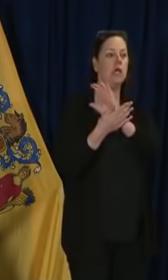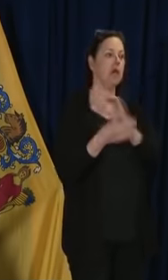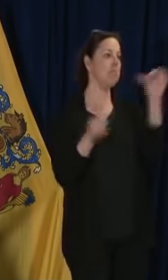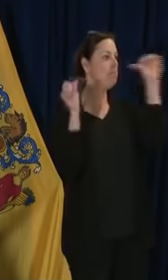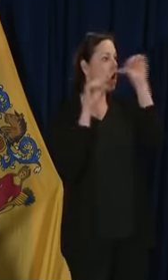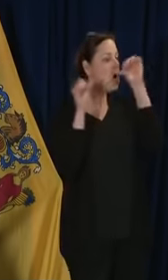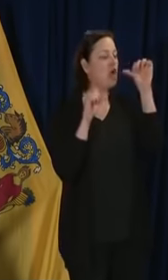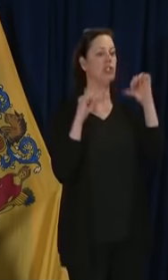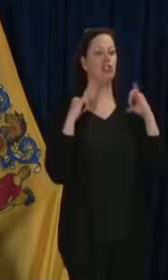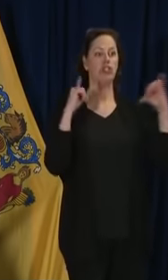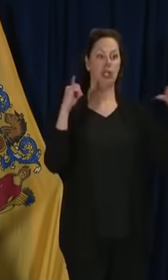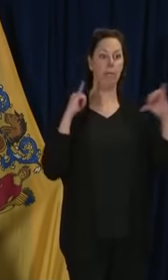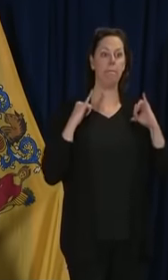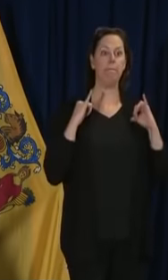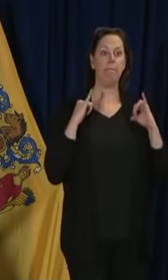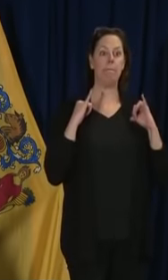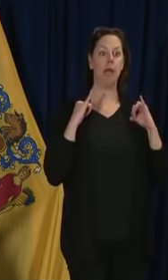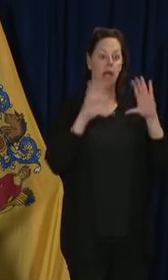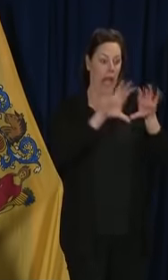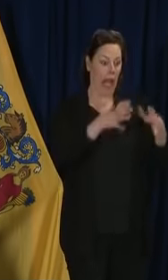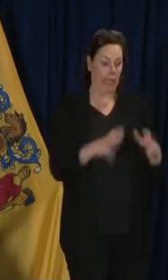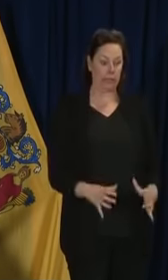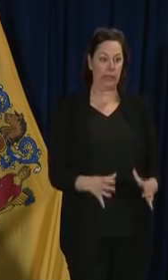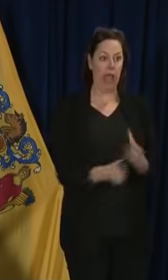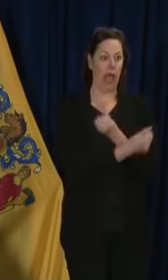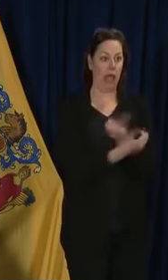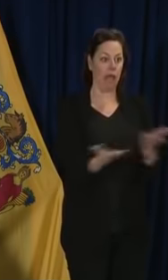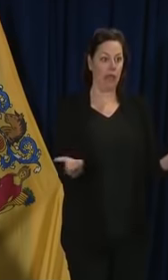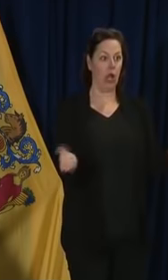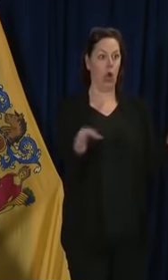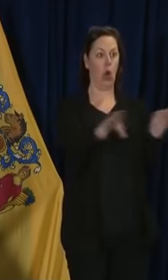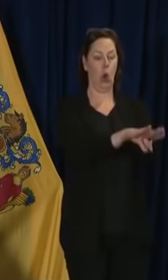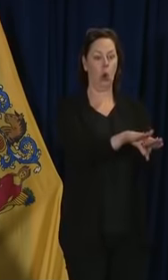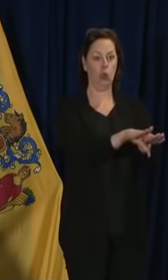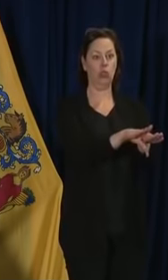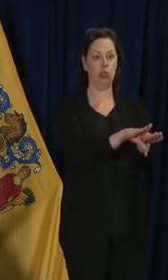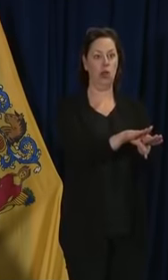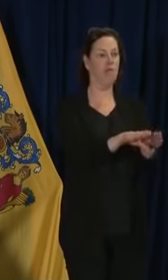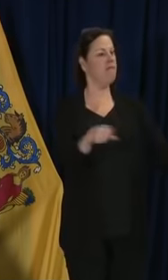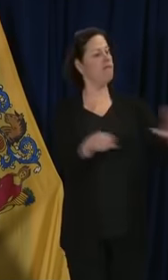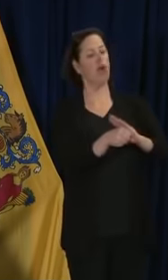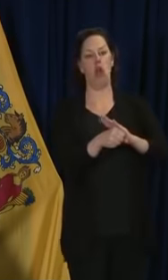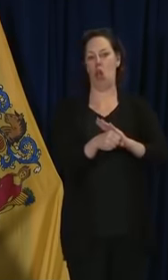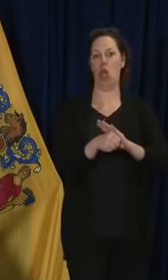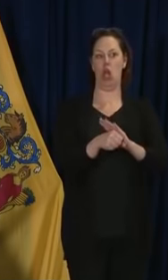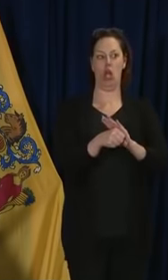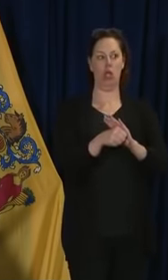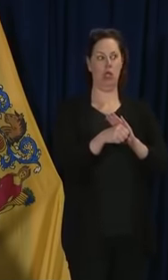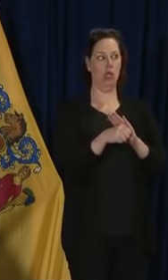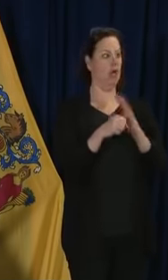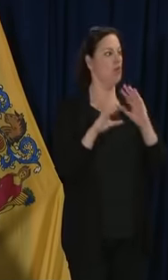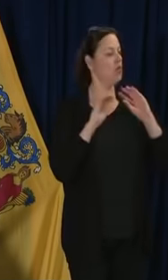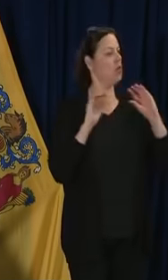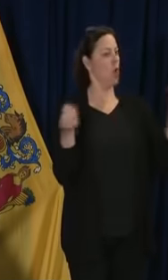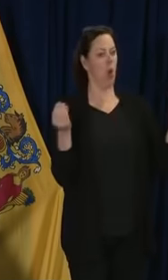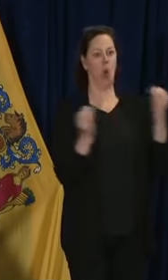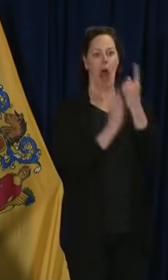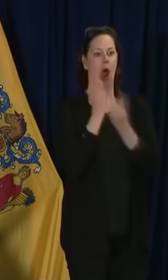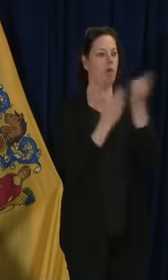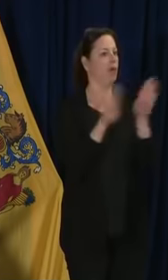gyms, and fitness centers and classes will also close entirely, effective at 8 p.m.